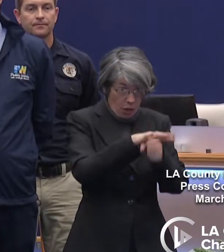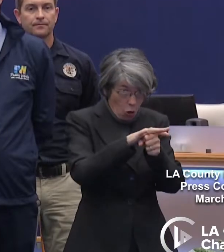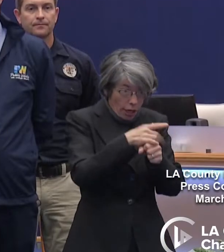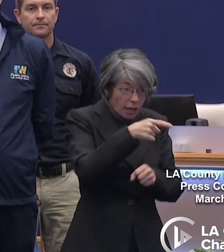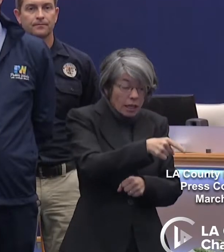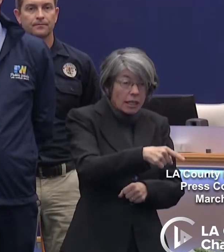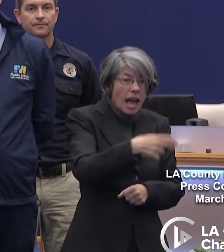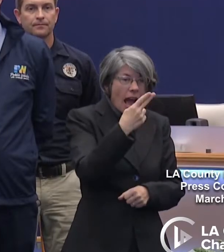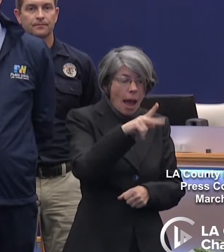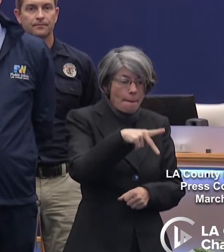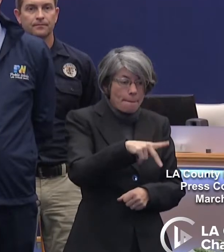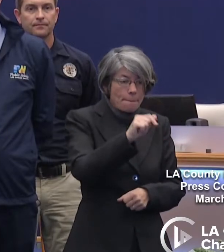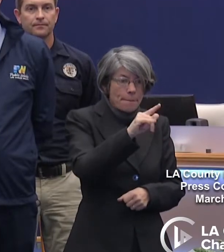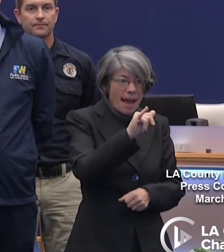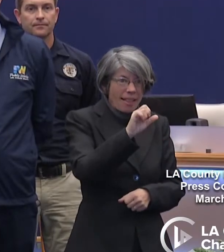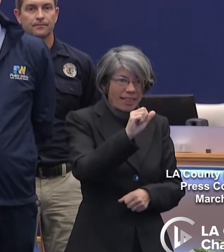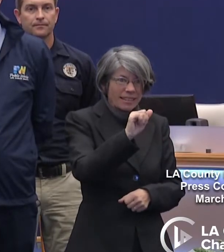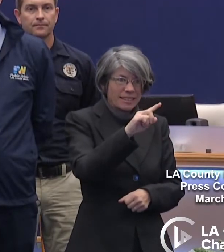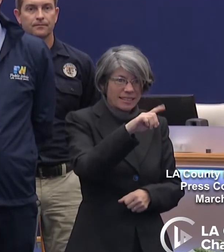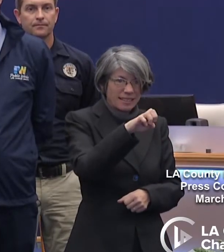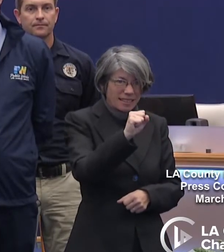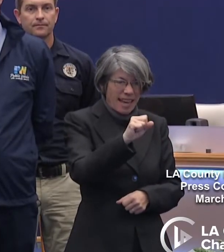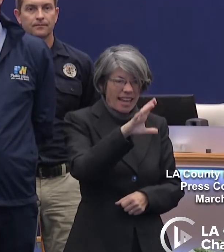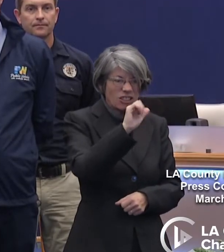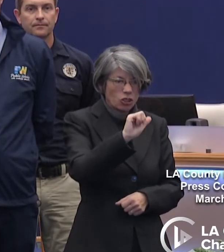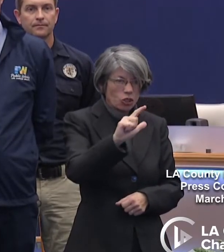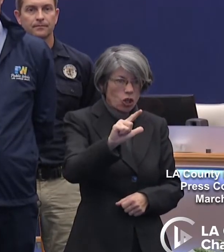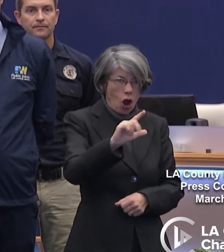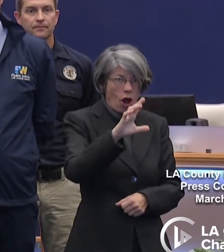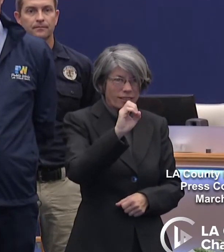area, it's Palisades Call Center at